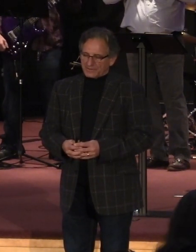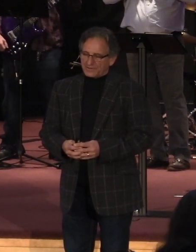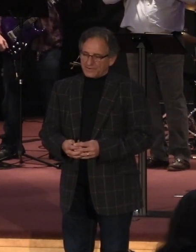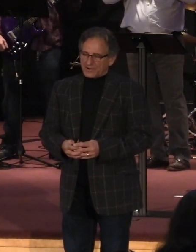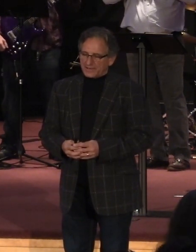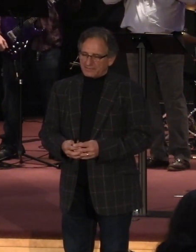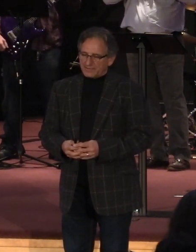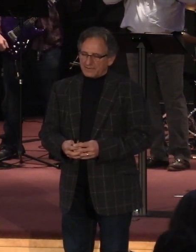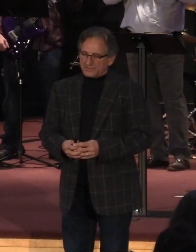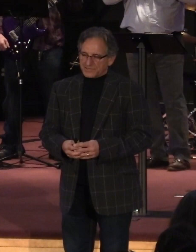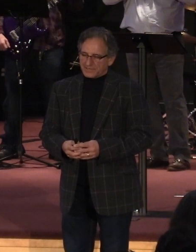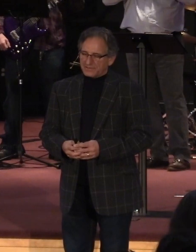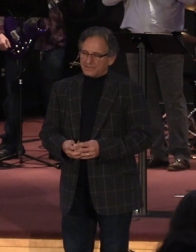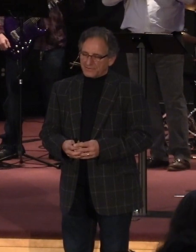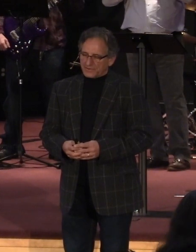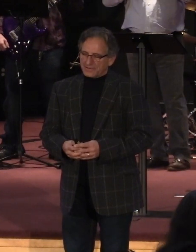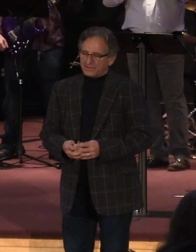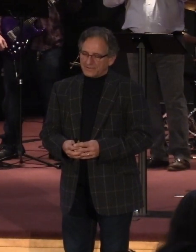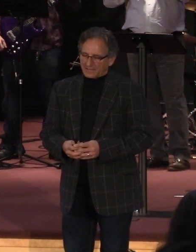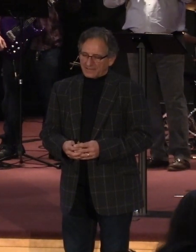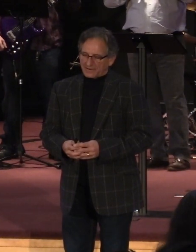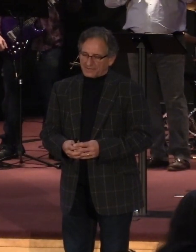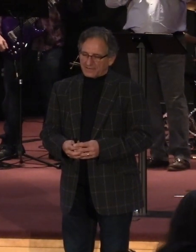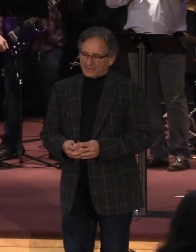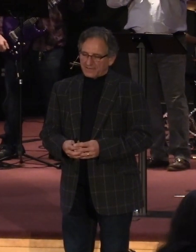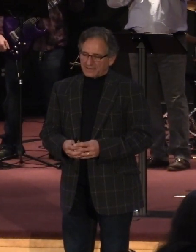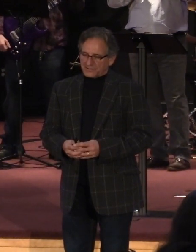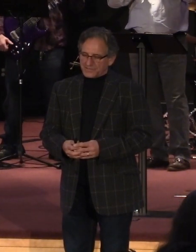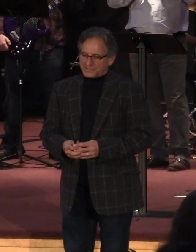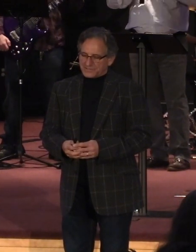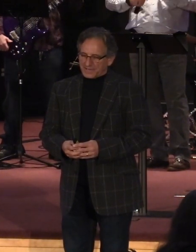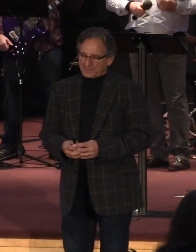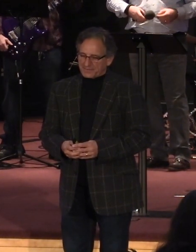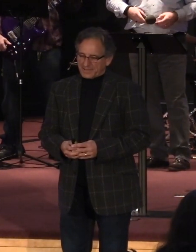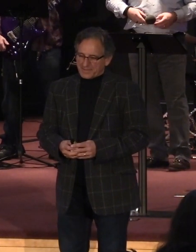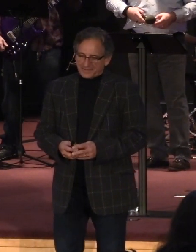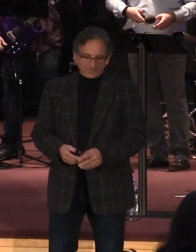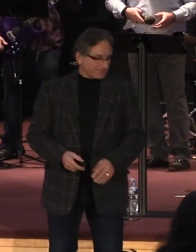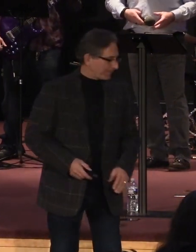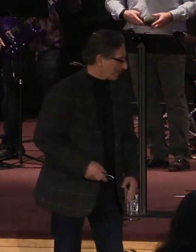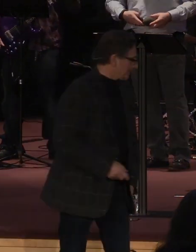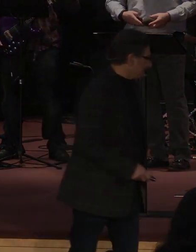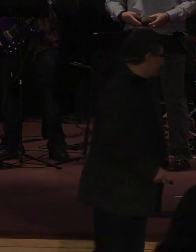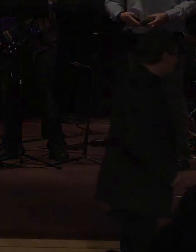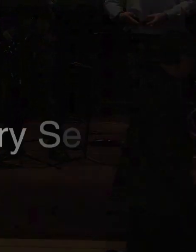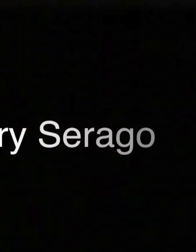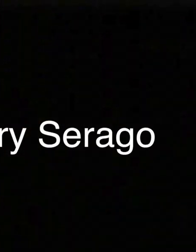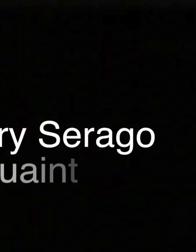know that you're on it. You see it, you've heard it, you're taking care of it. In Jesus' name, amen.